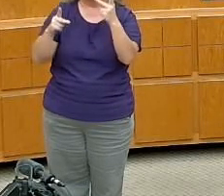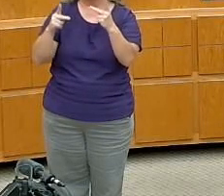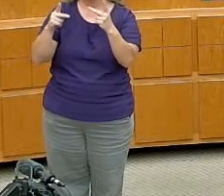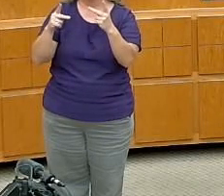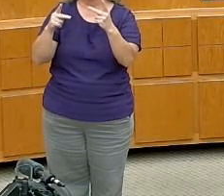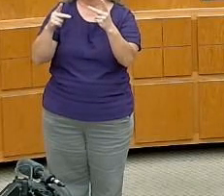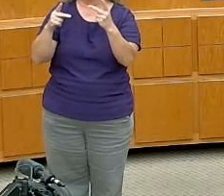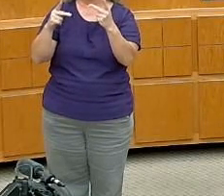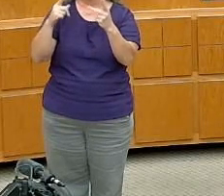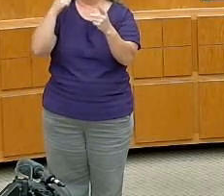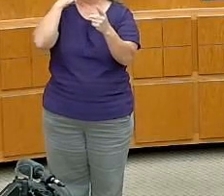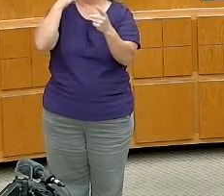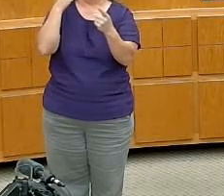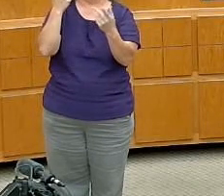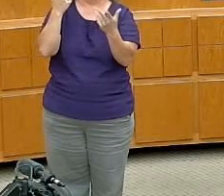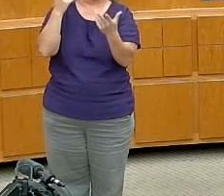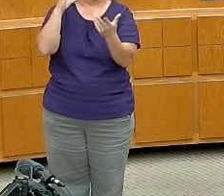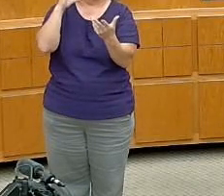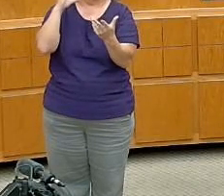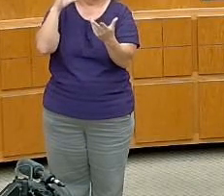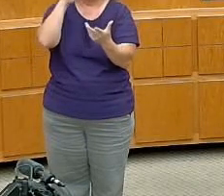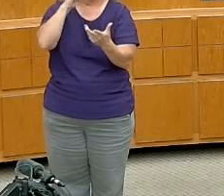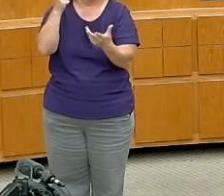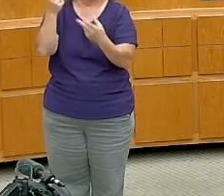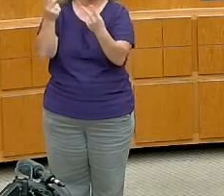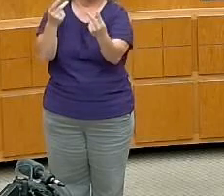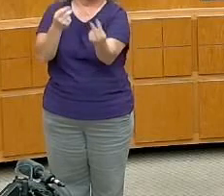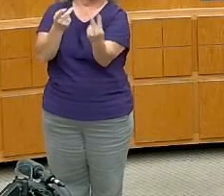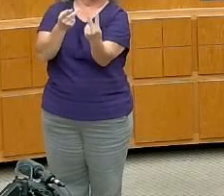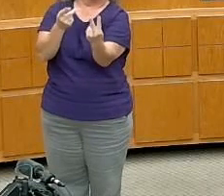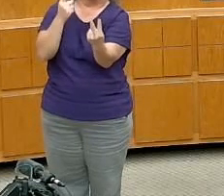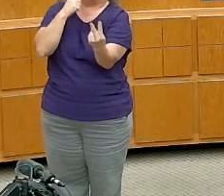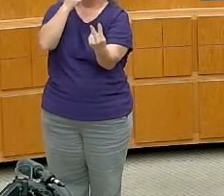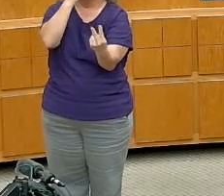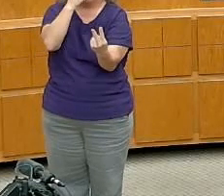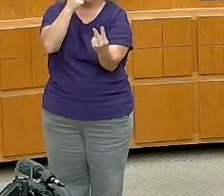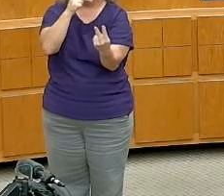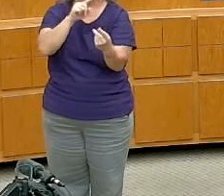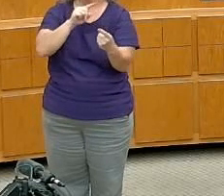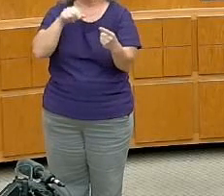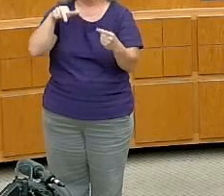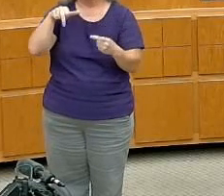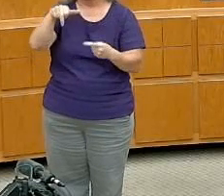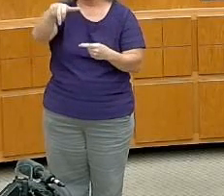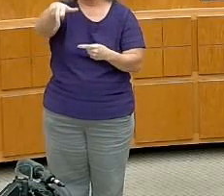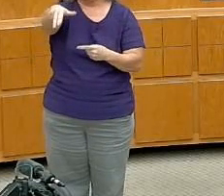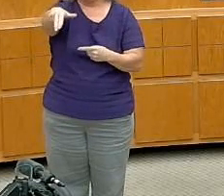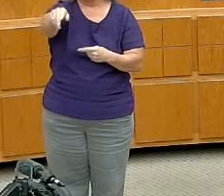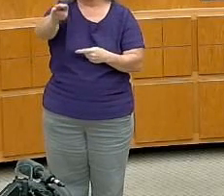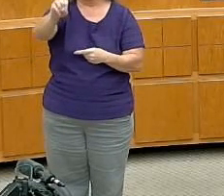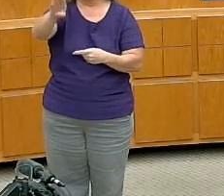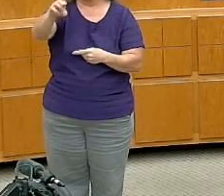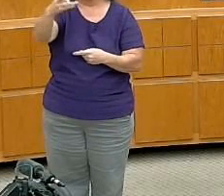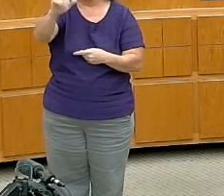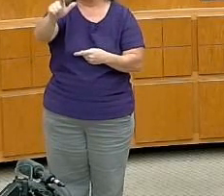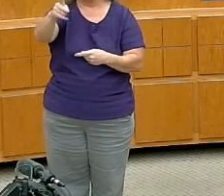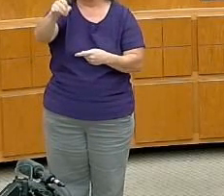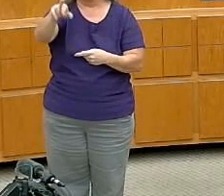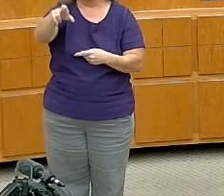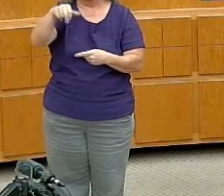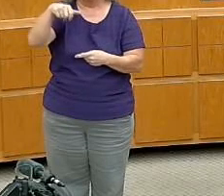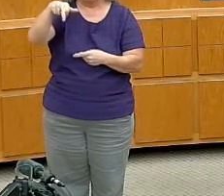that it would be, I guess, funny, and it wasn't, to go down Bob Hall Pier and tell people that they had